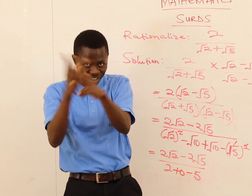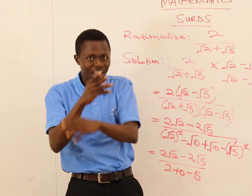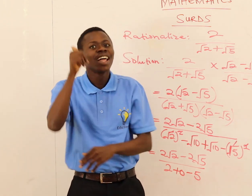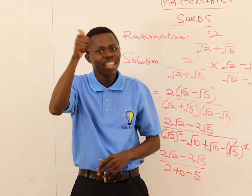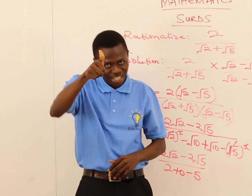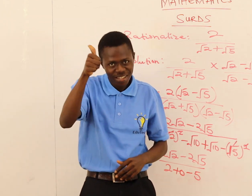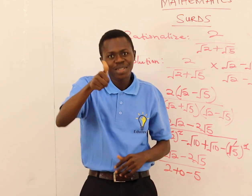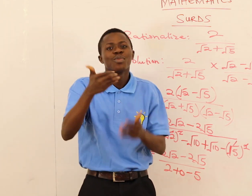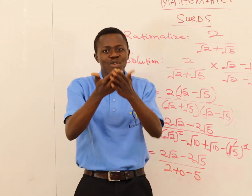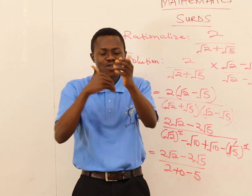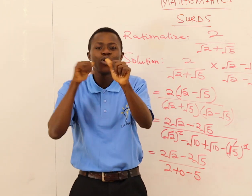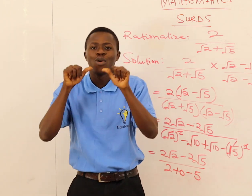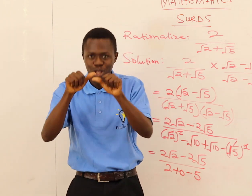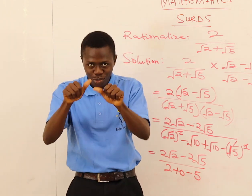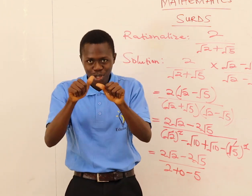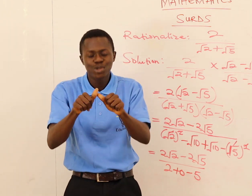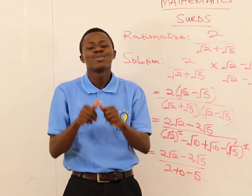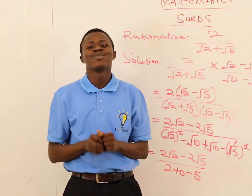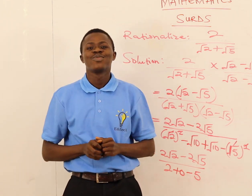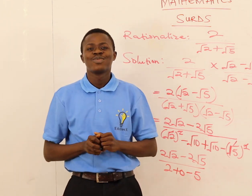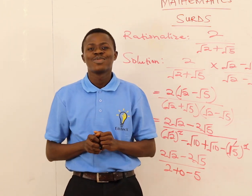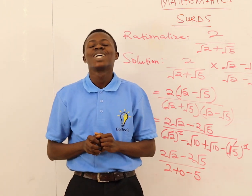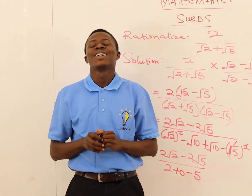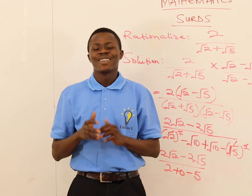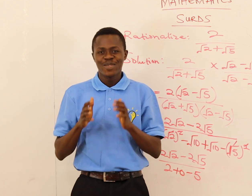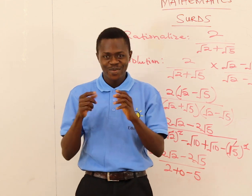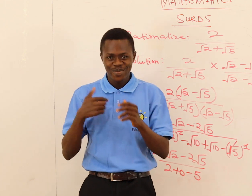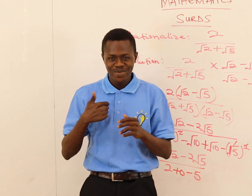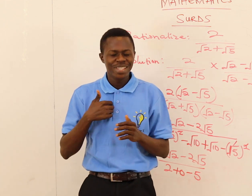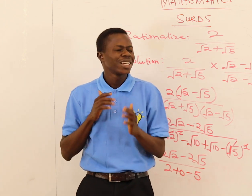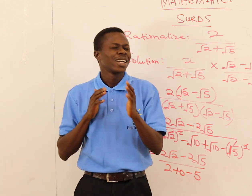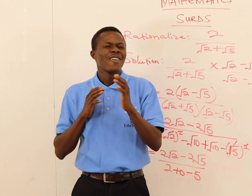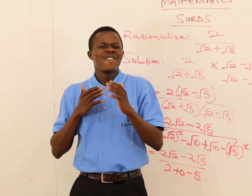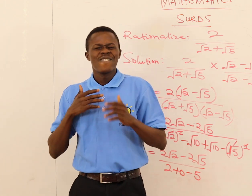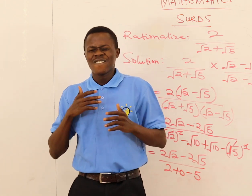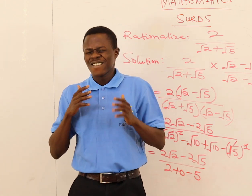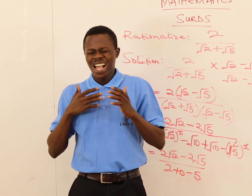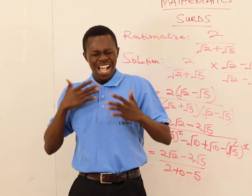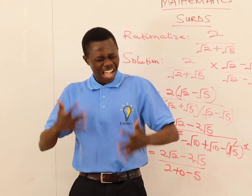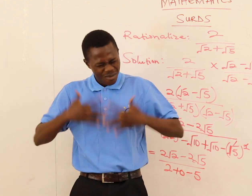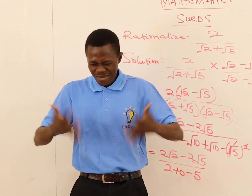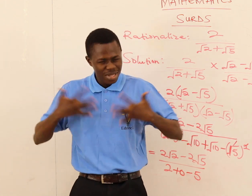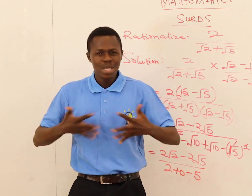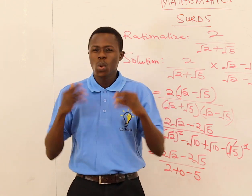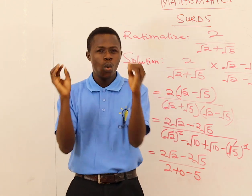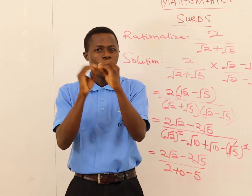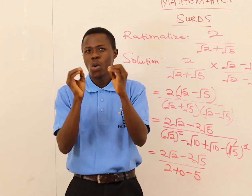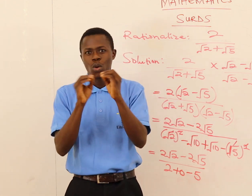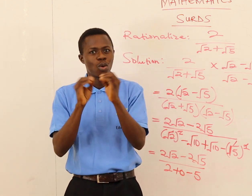So if you see it, if you get your conjugate said, then you multiply it by the numerator and then the denominator and